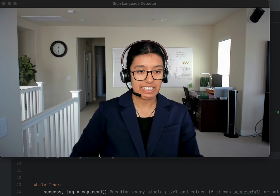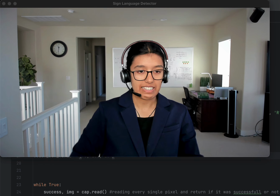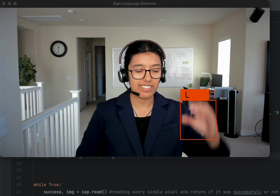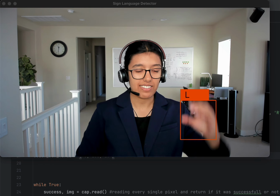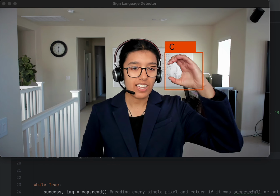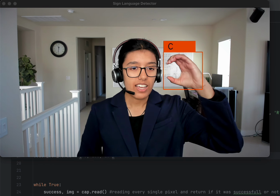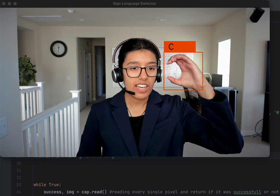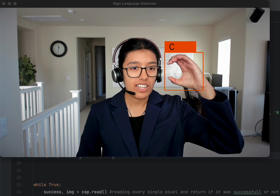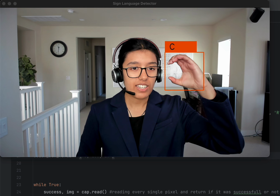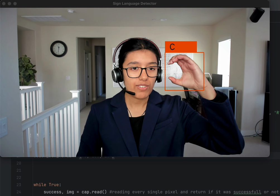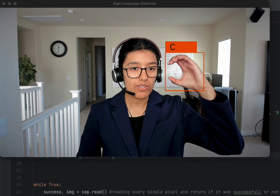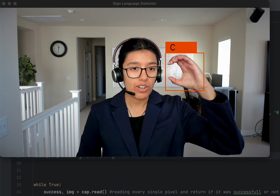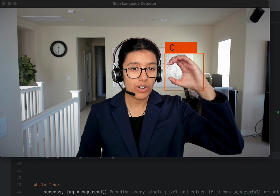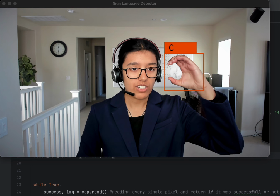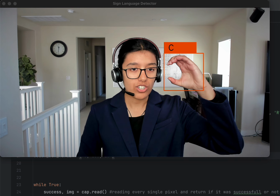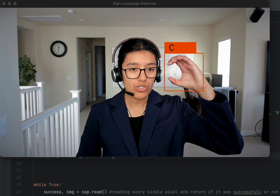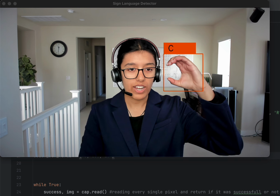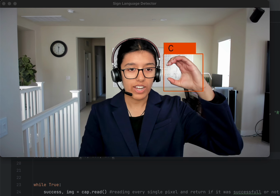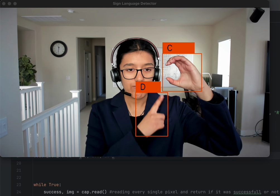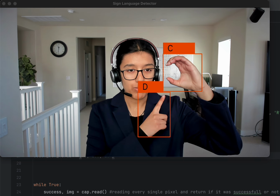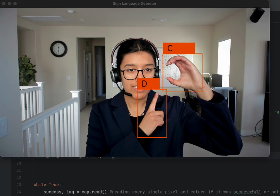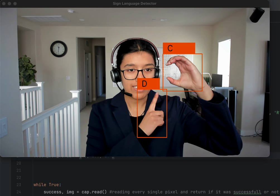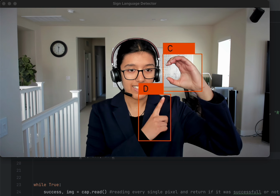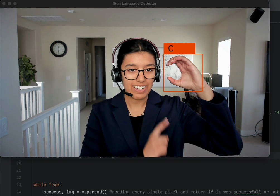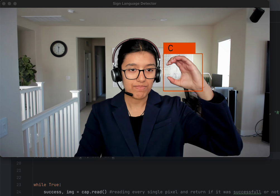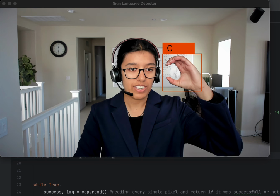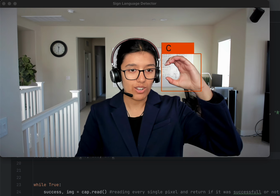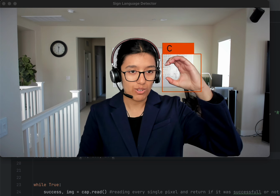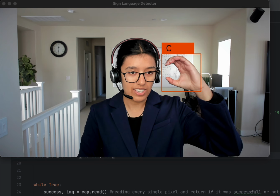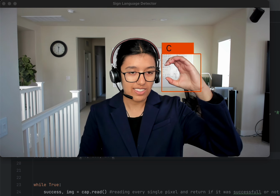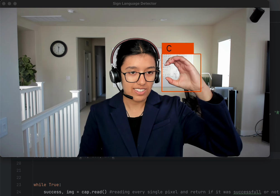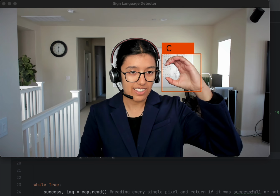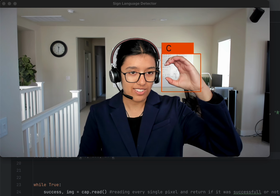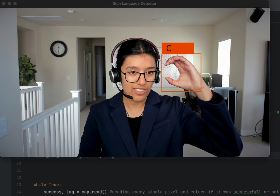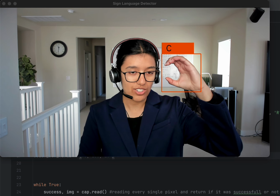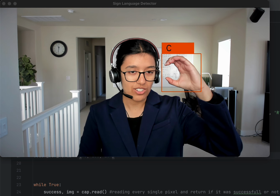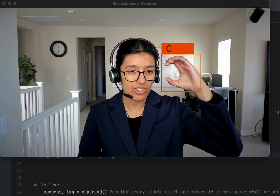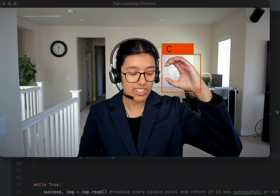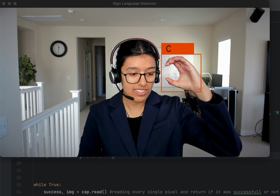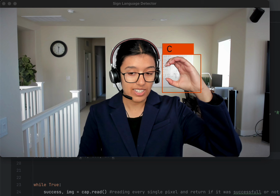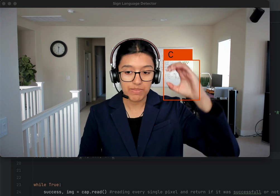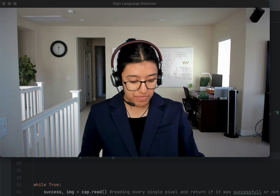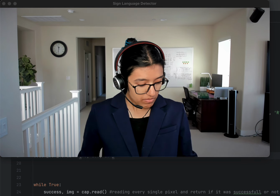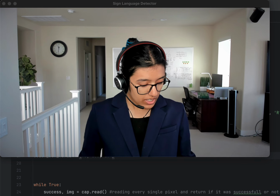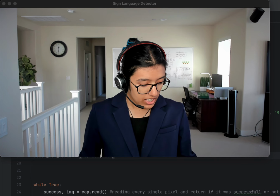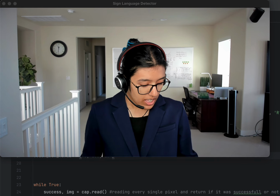see that this is C. And if you orient it just right, we can see that it knows that this ASL gesture is